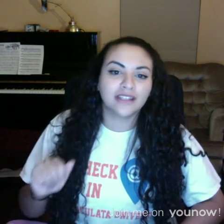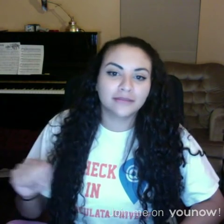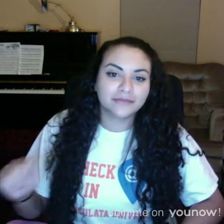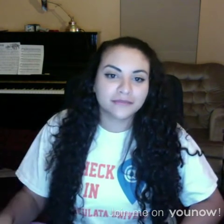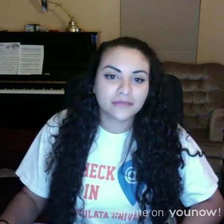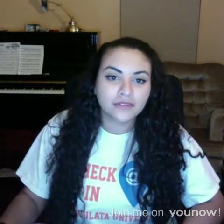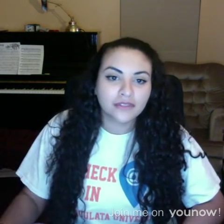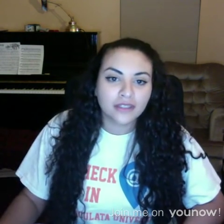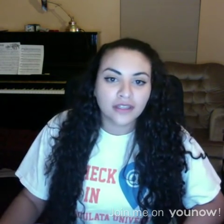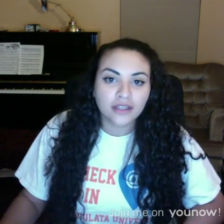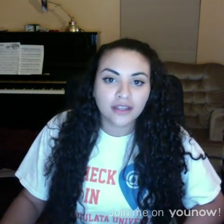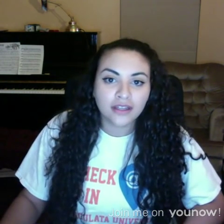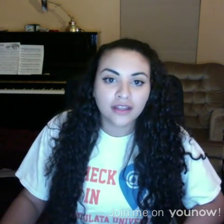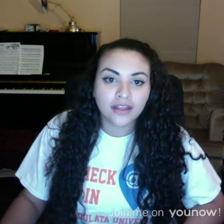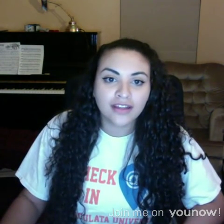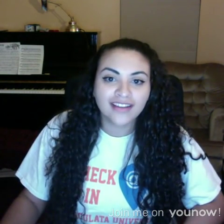messed that up.